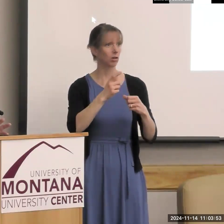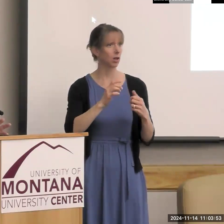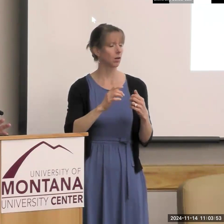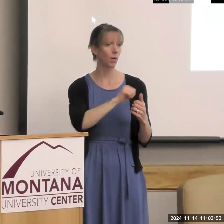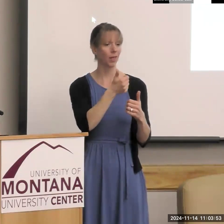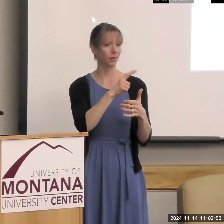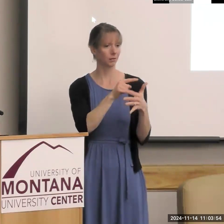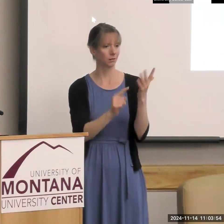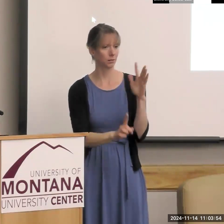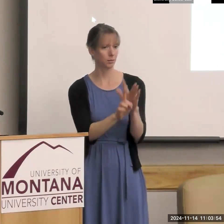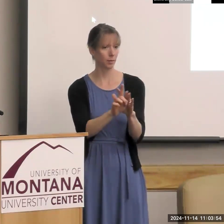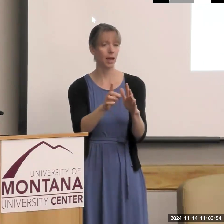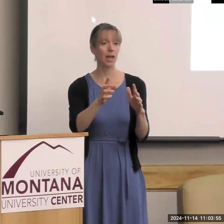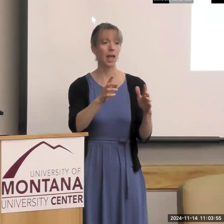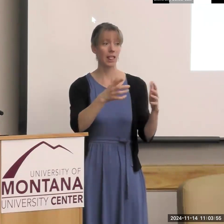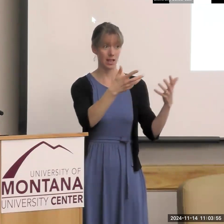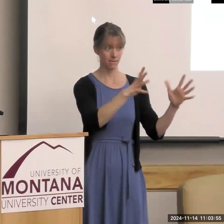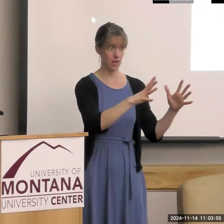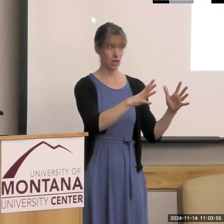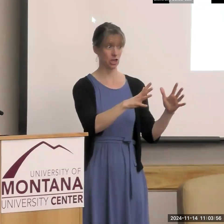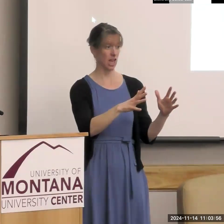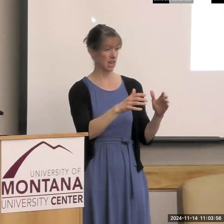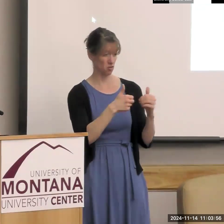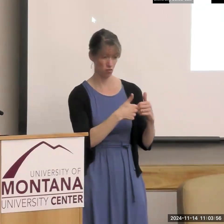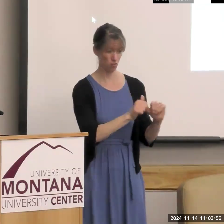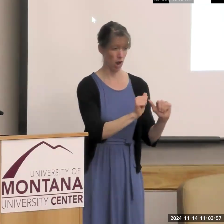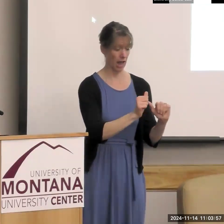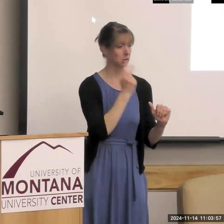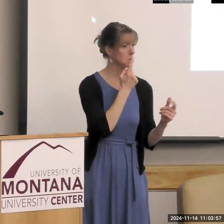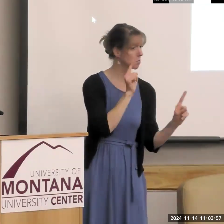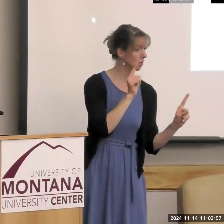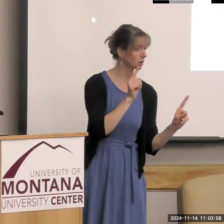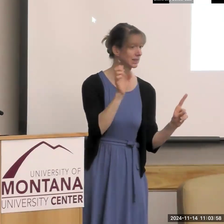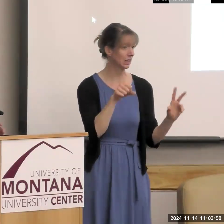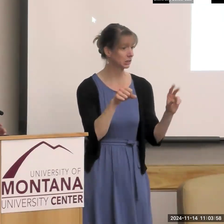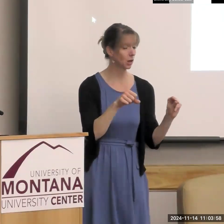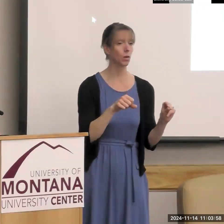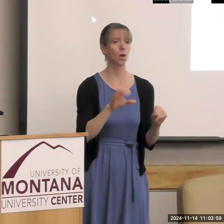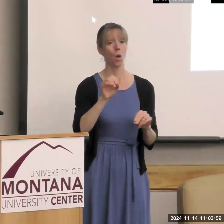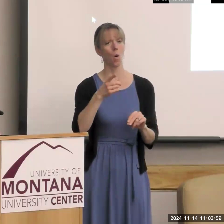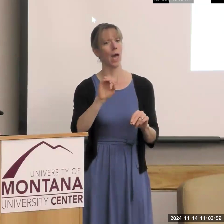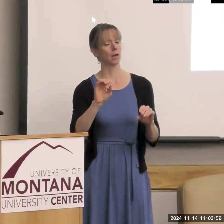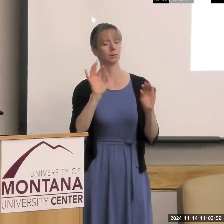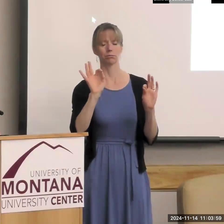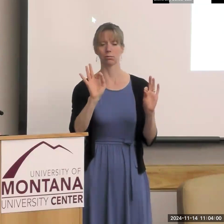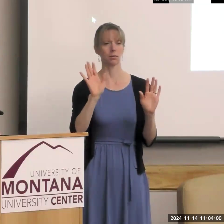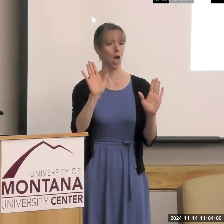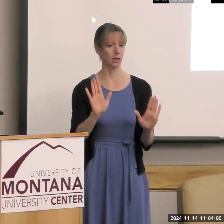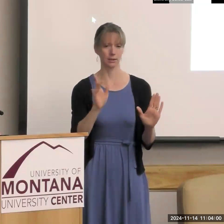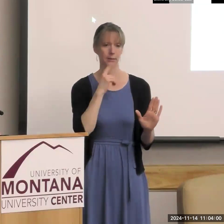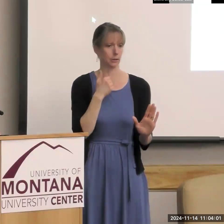up. Then go back and give it a shot. All right. So we've done, Ohio worked like a charm because it was